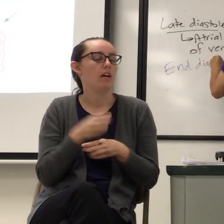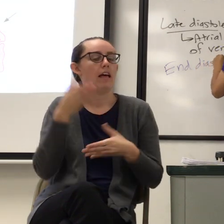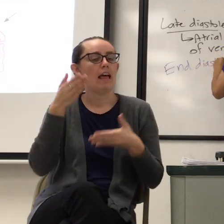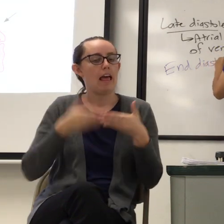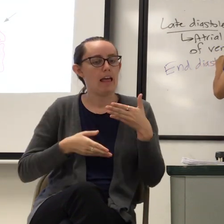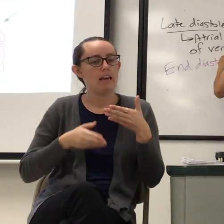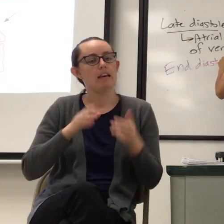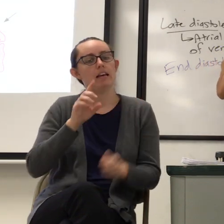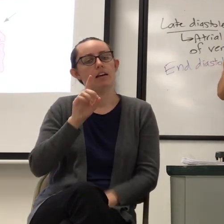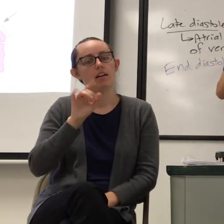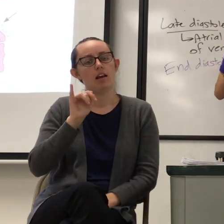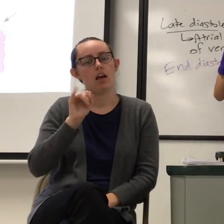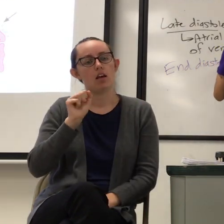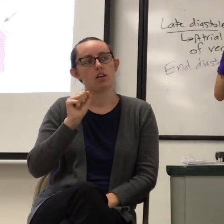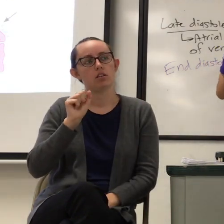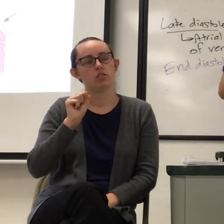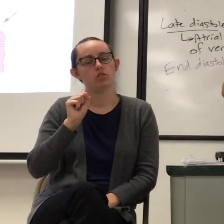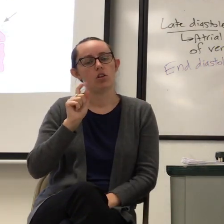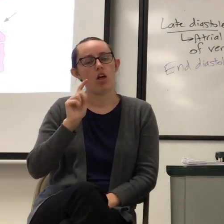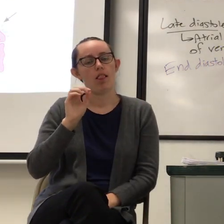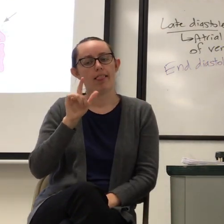diastolic